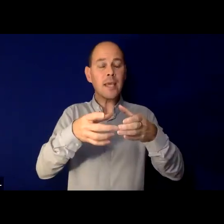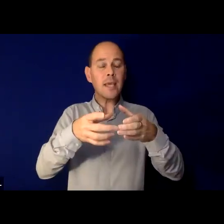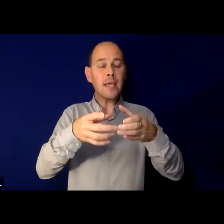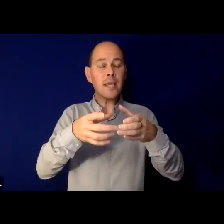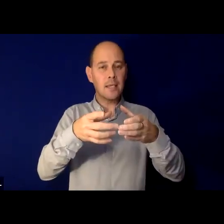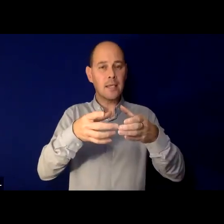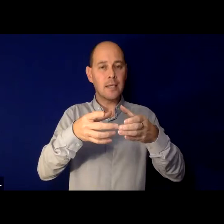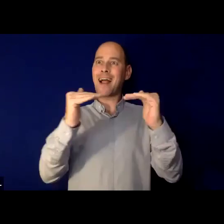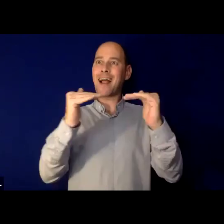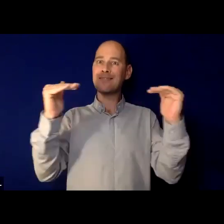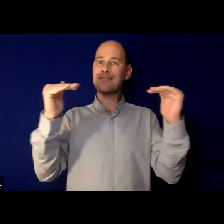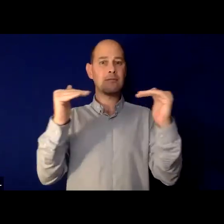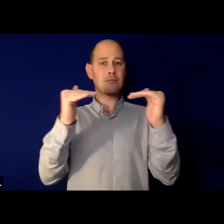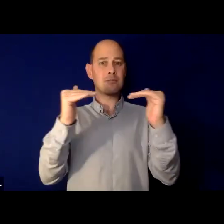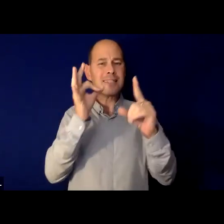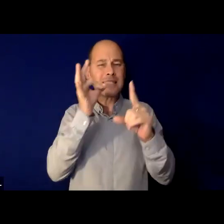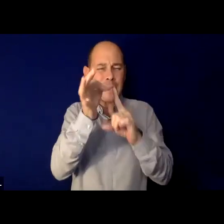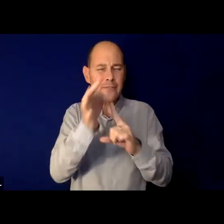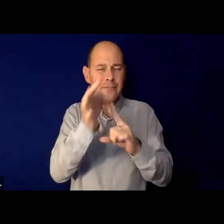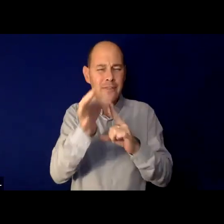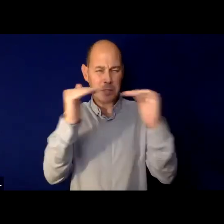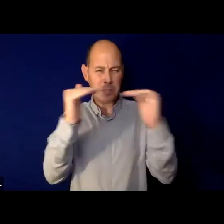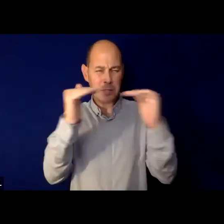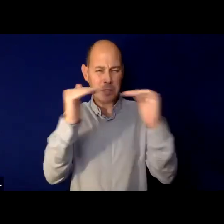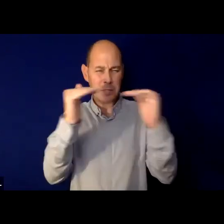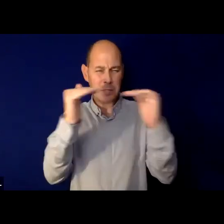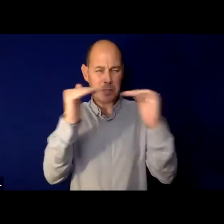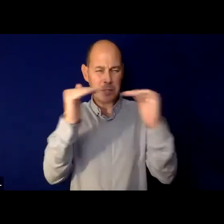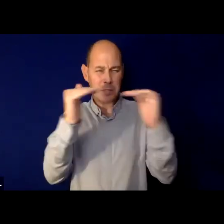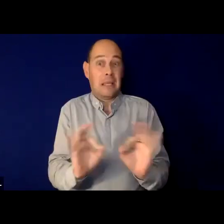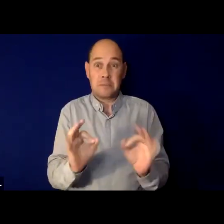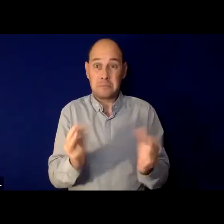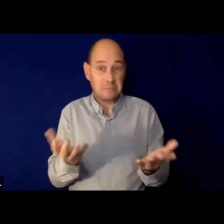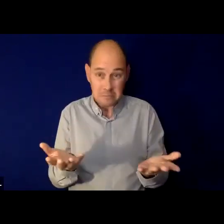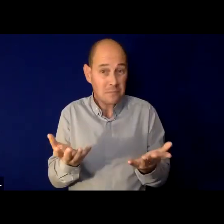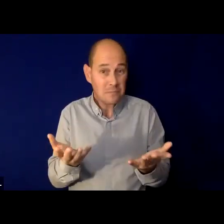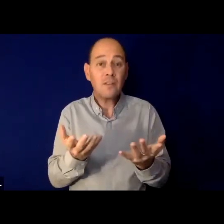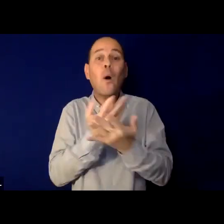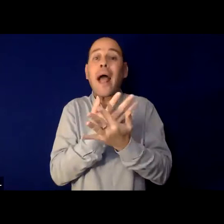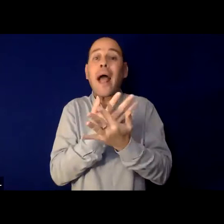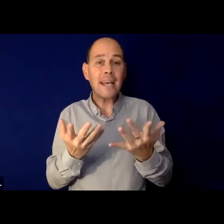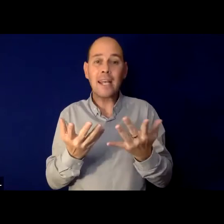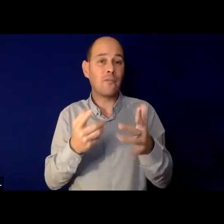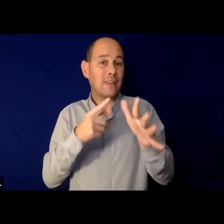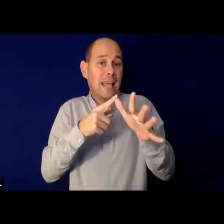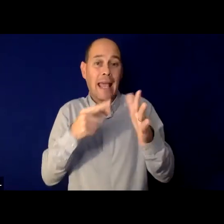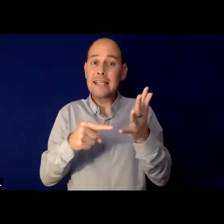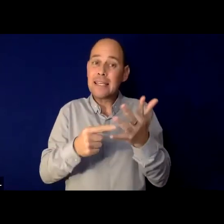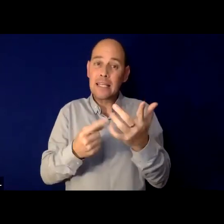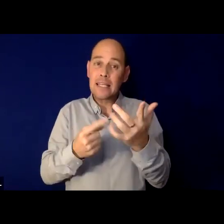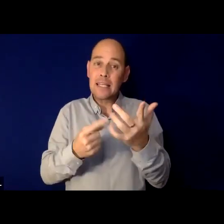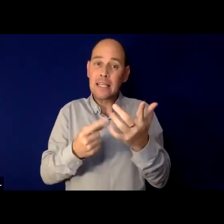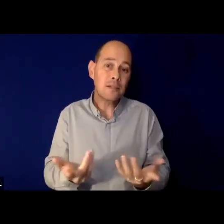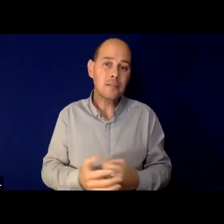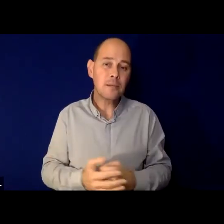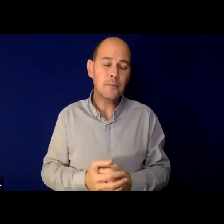specification. Does not have any standard or specification for any of the 80 products. So